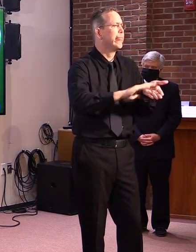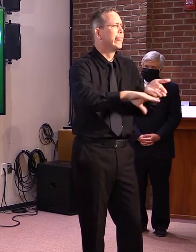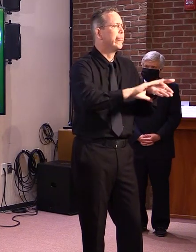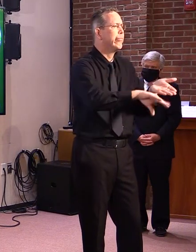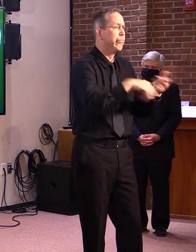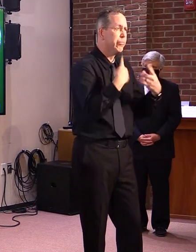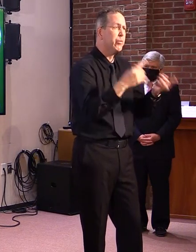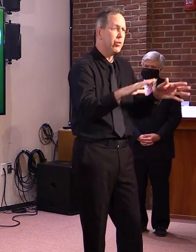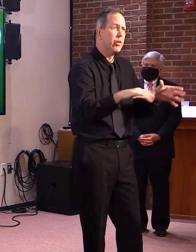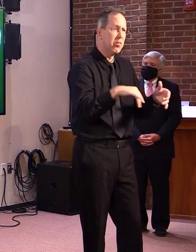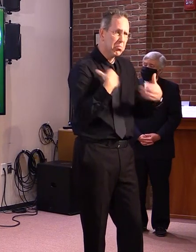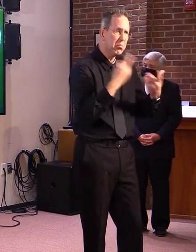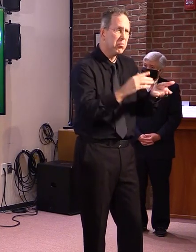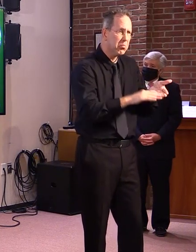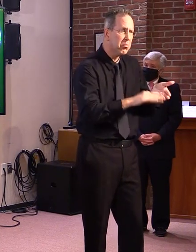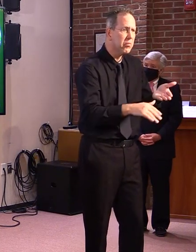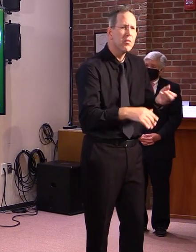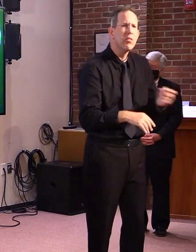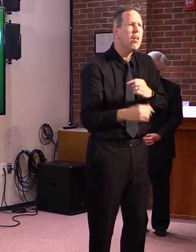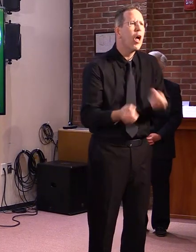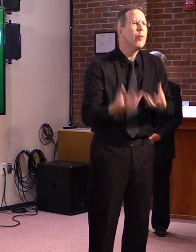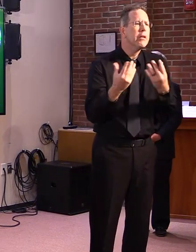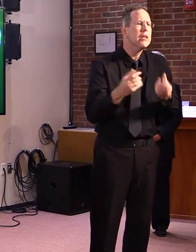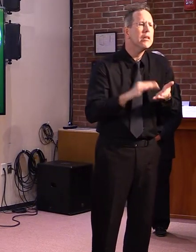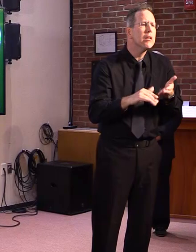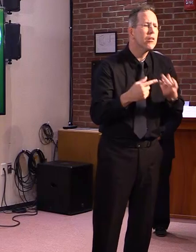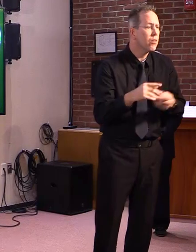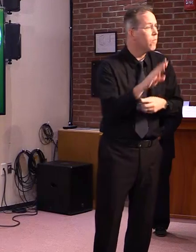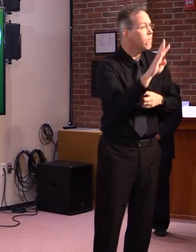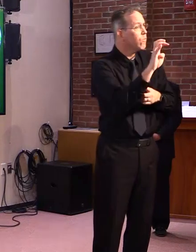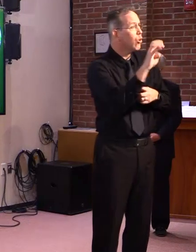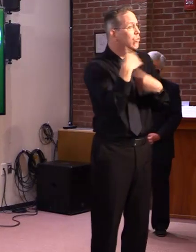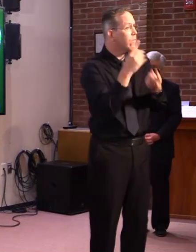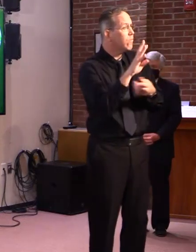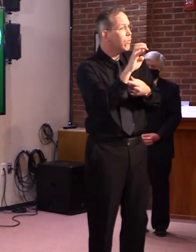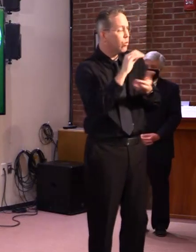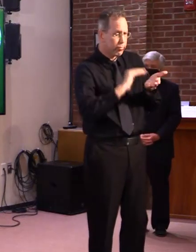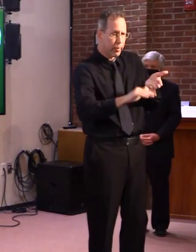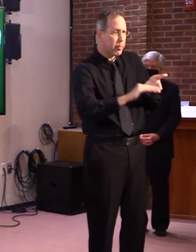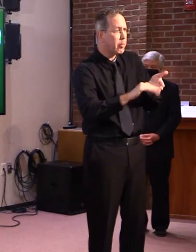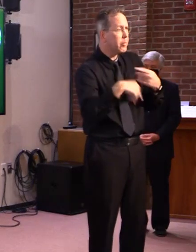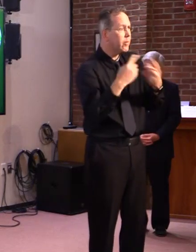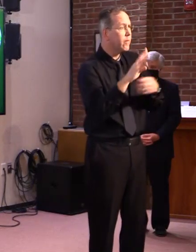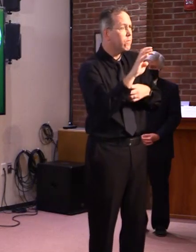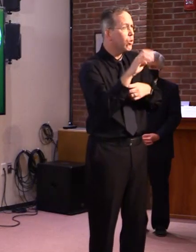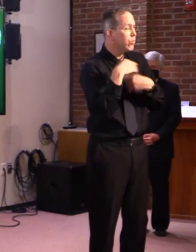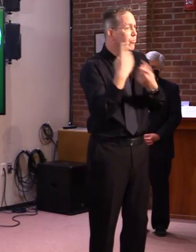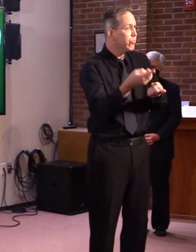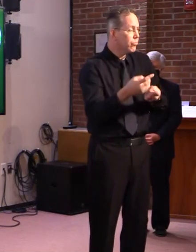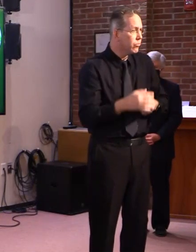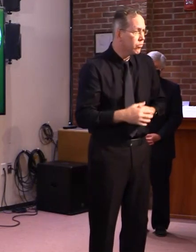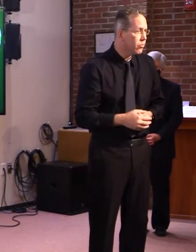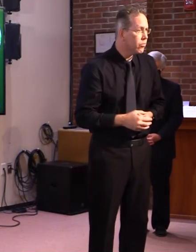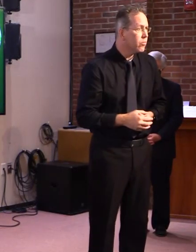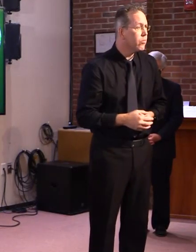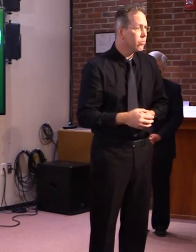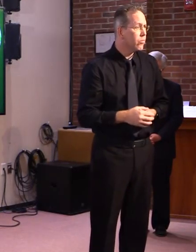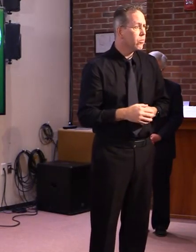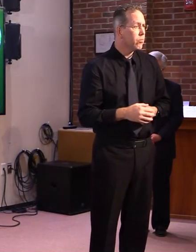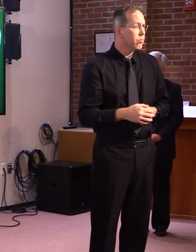How many? I have about 400. You know, between 300 and 400 out of a population of about